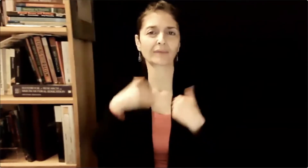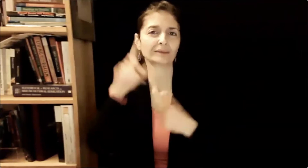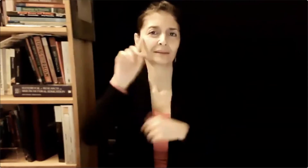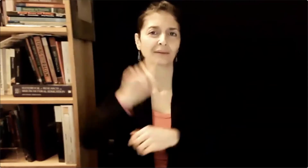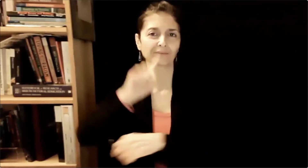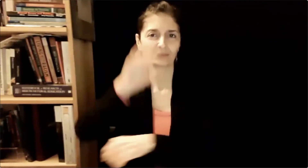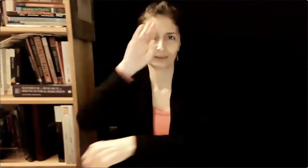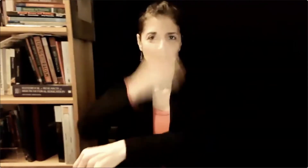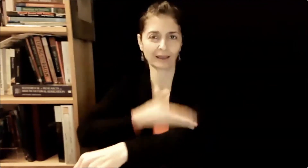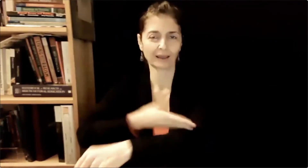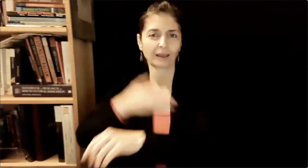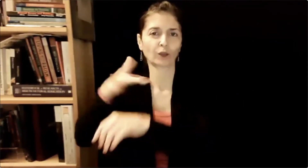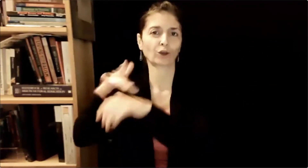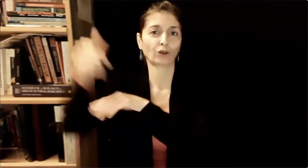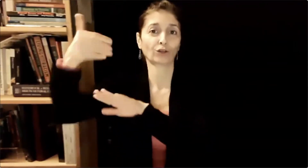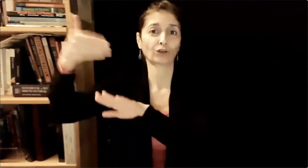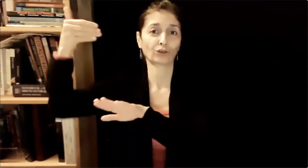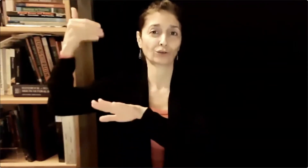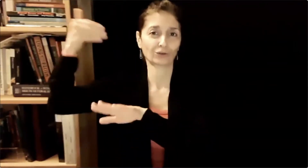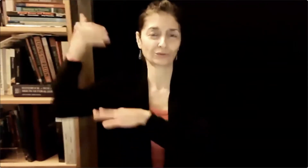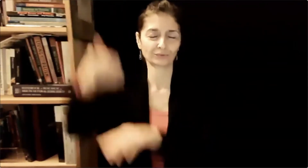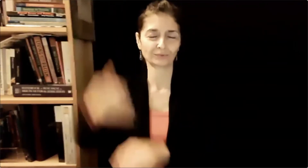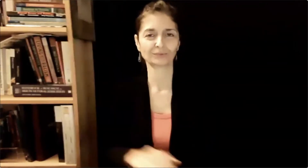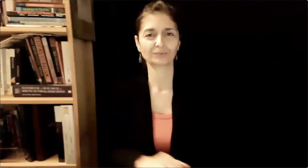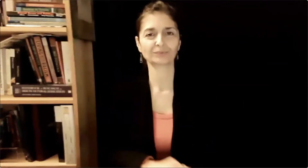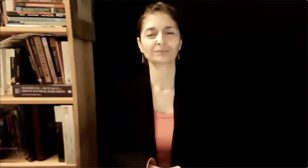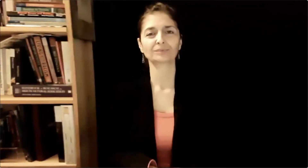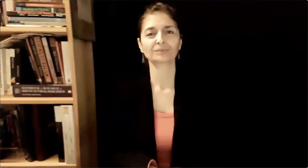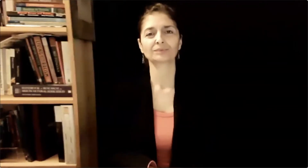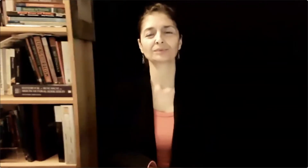they had an older son who was also deaf.